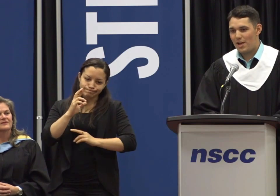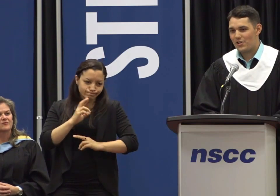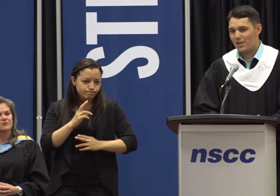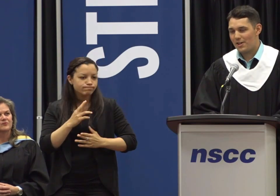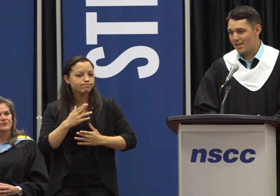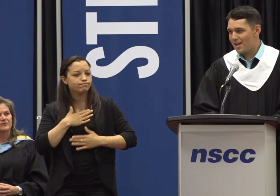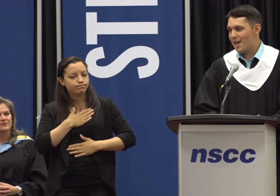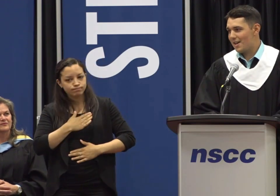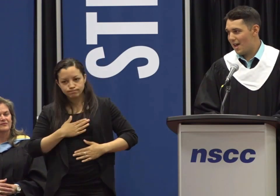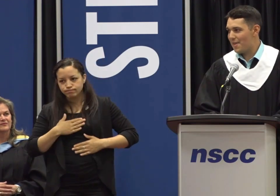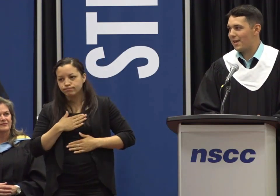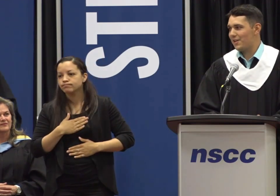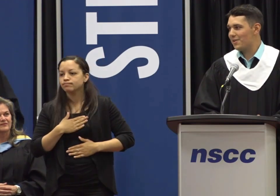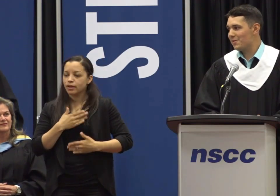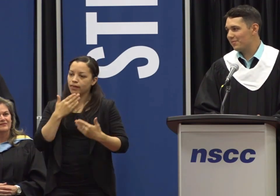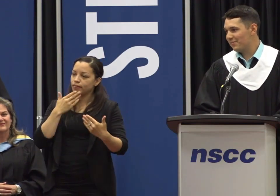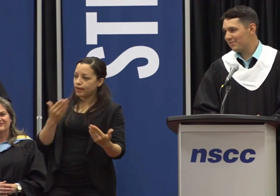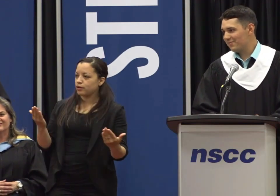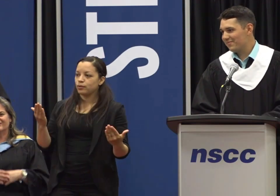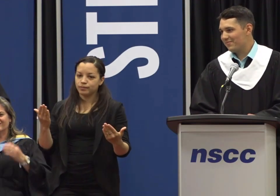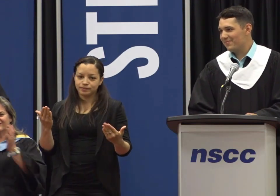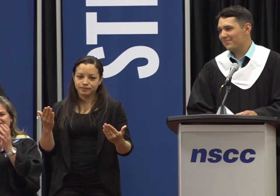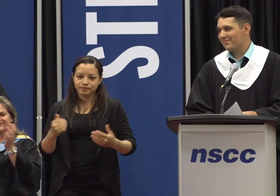a pleasure. Thank you.